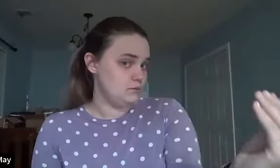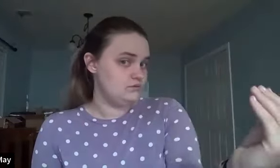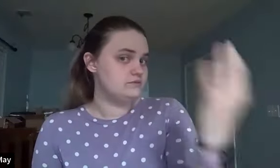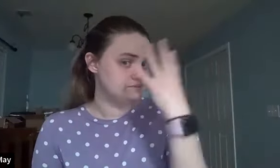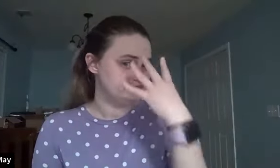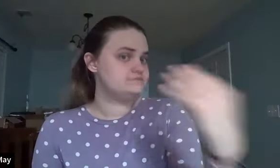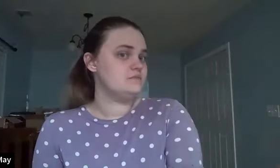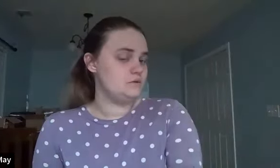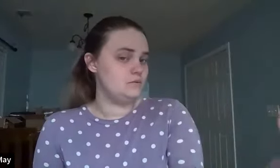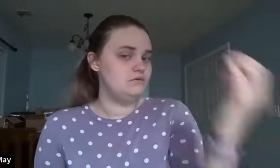Wolf. Wolf.